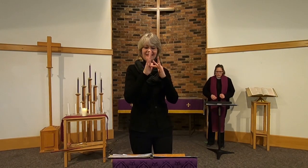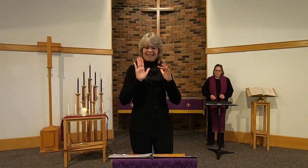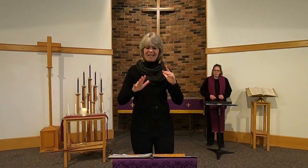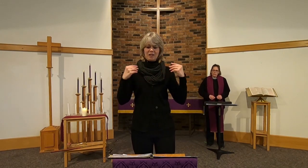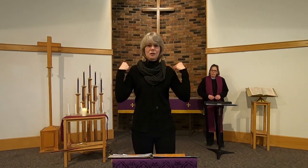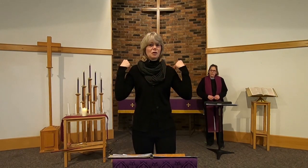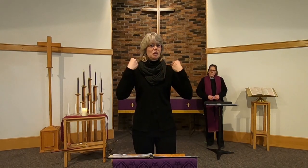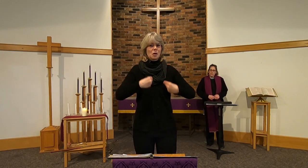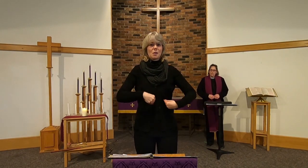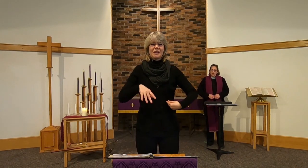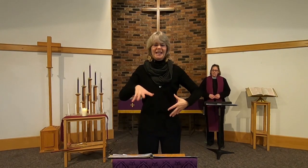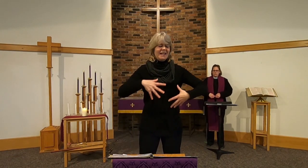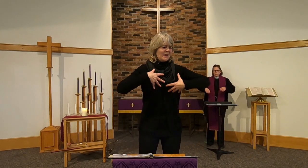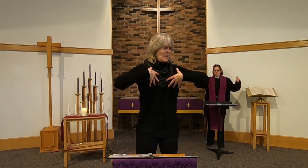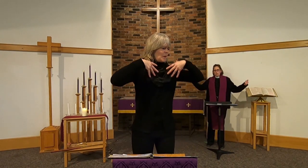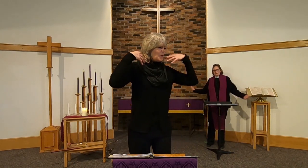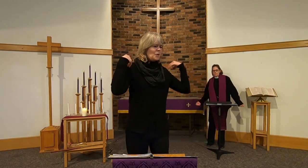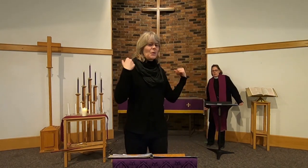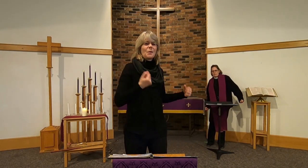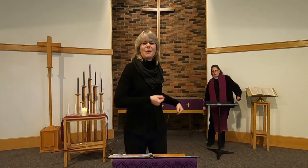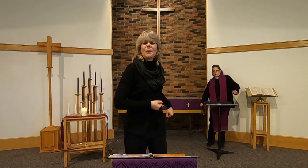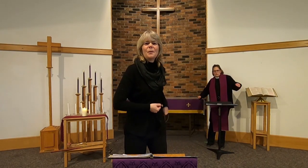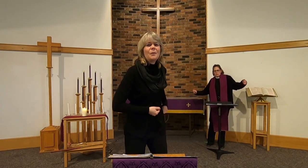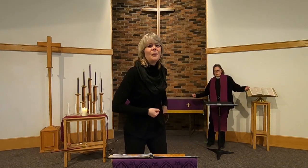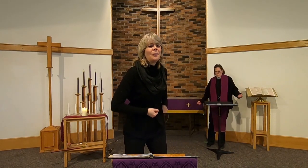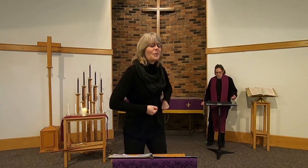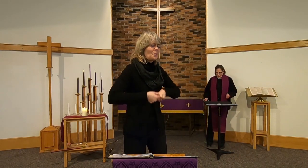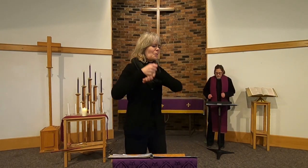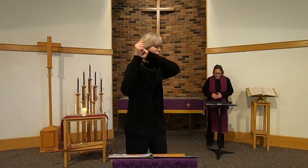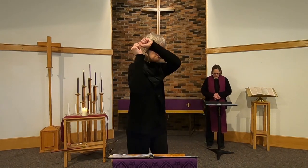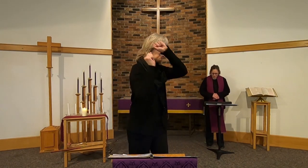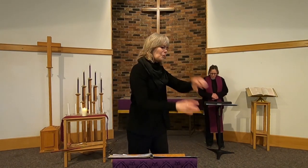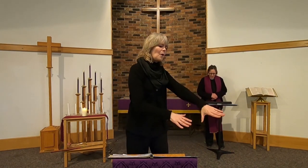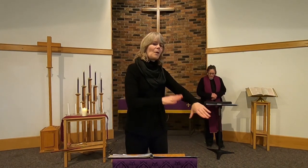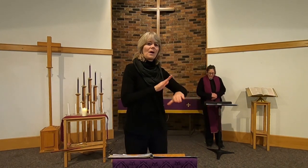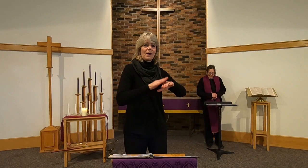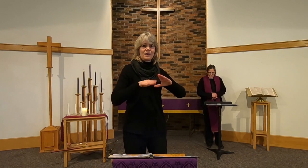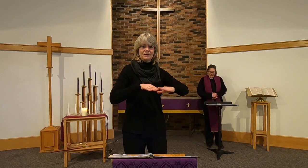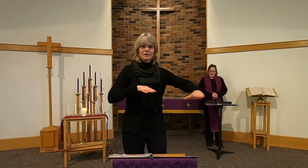cloak. He throws it off onto the ground.